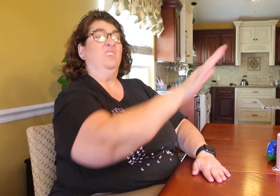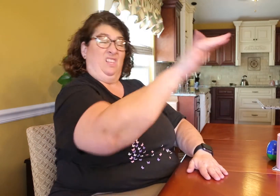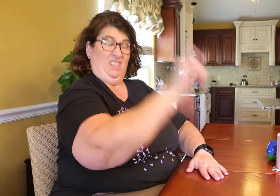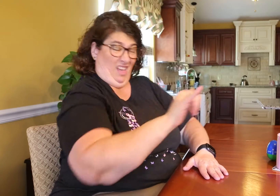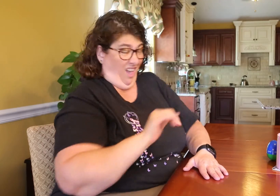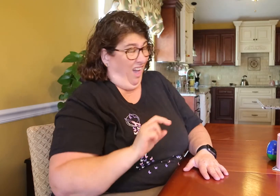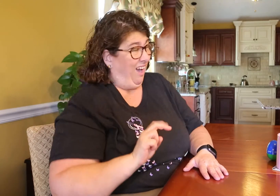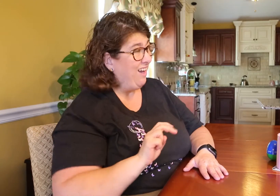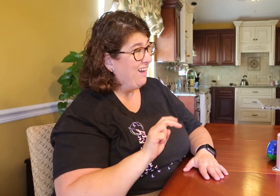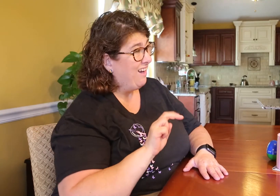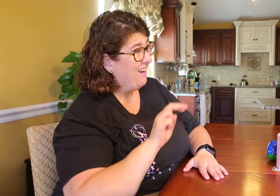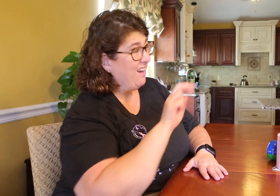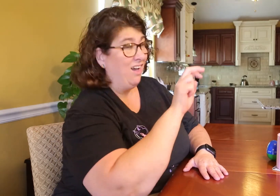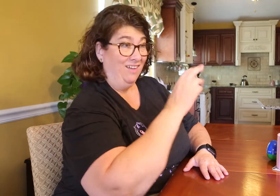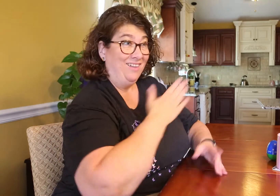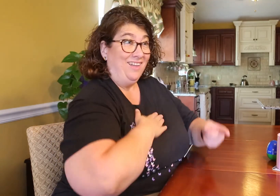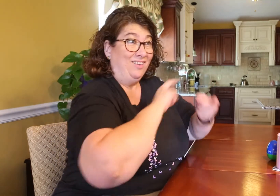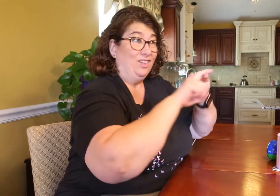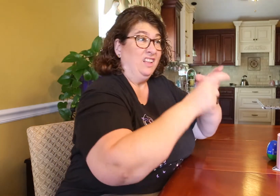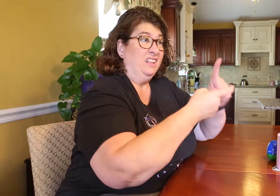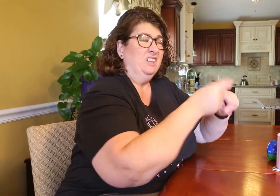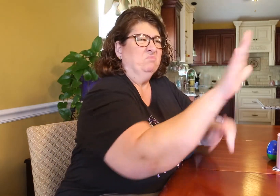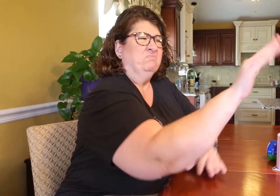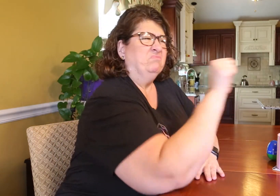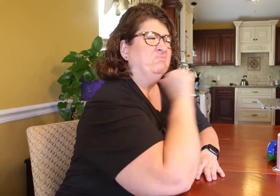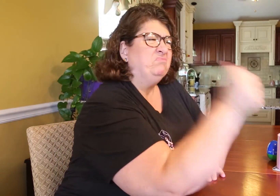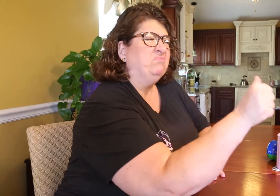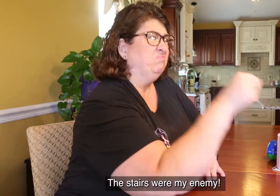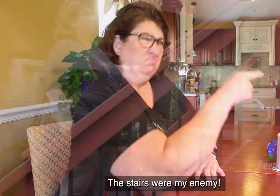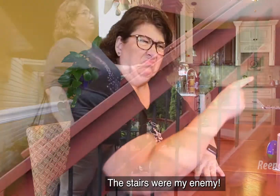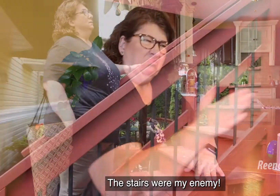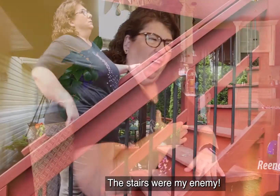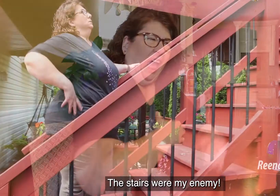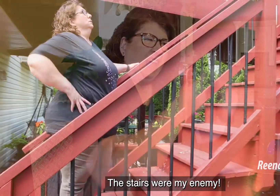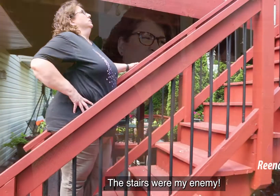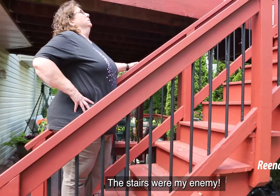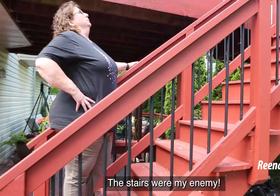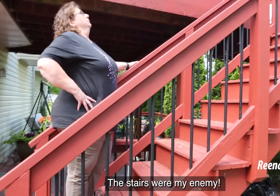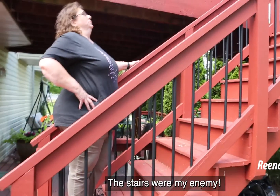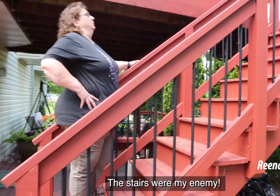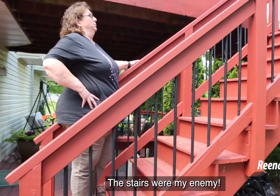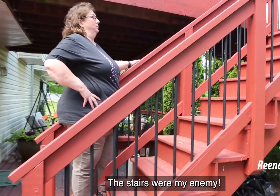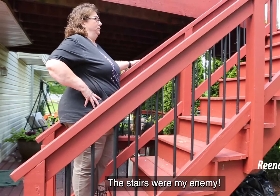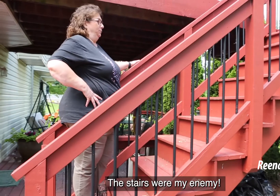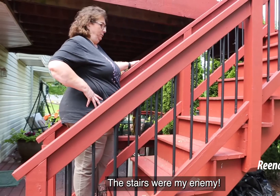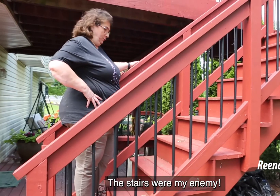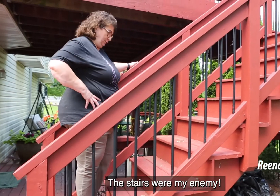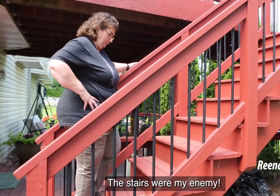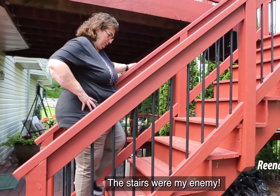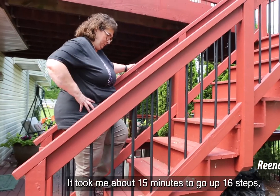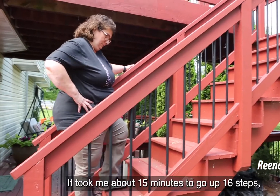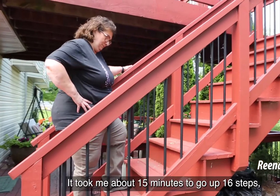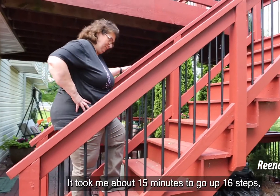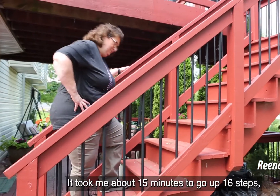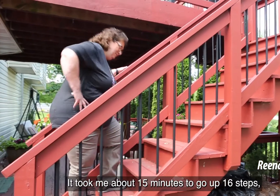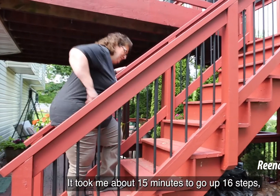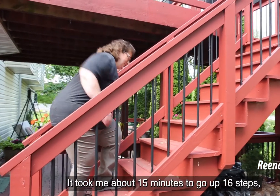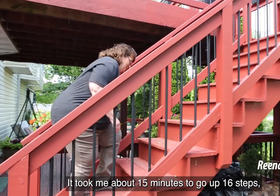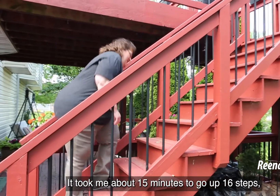The stairs were not my friends. The stairs were my enemy. It took me about